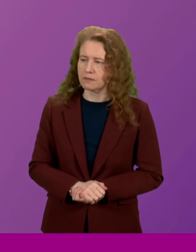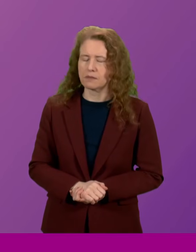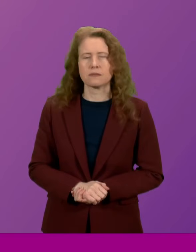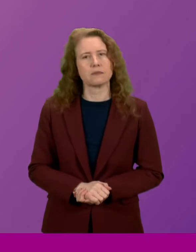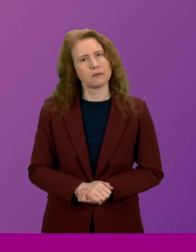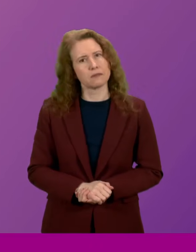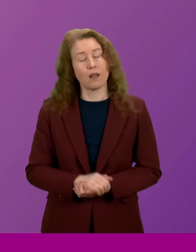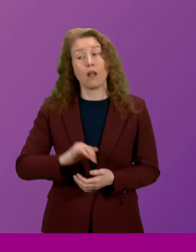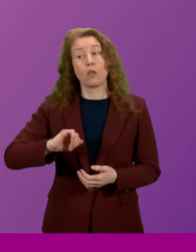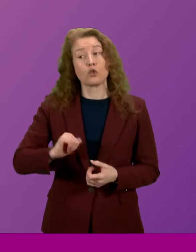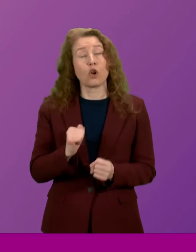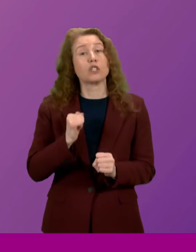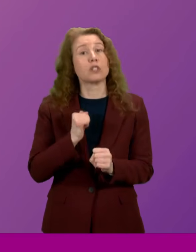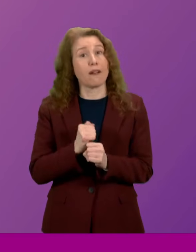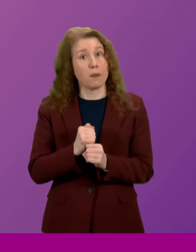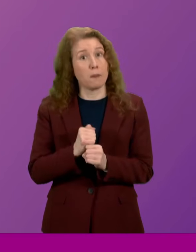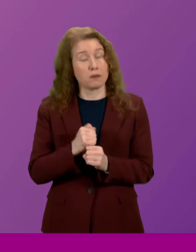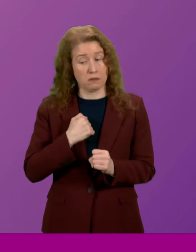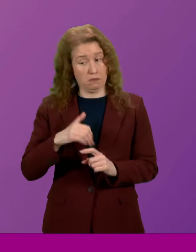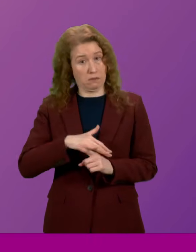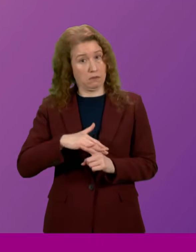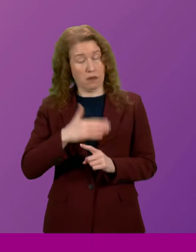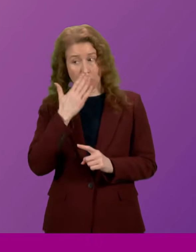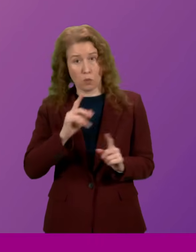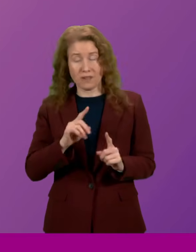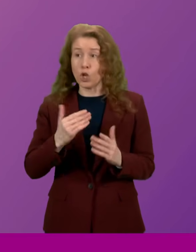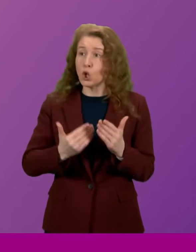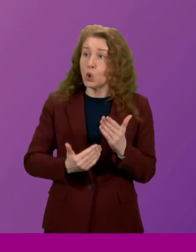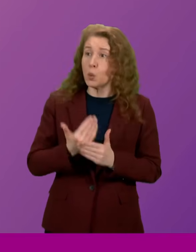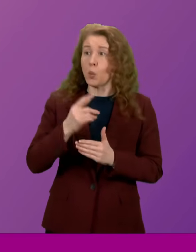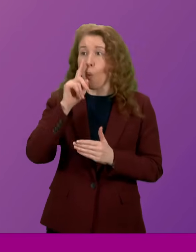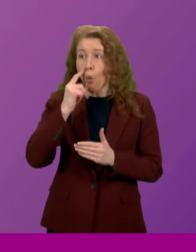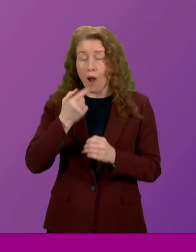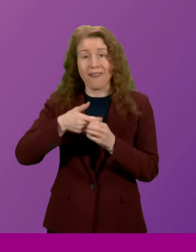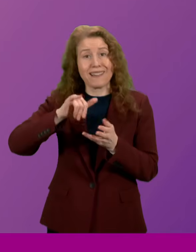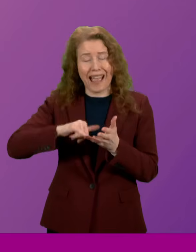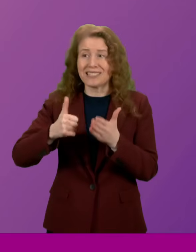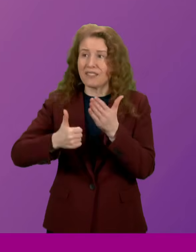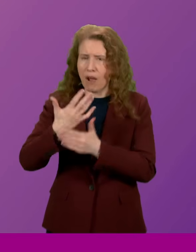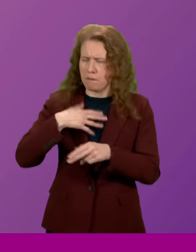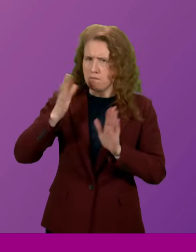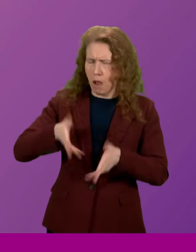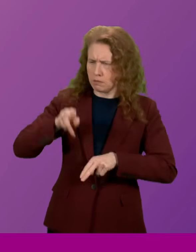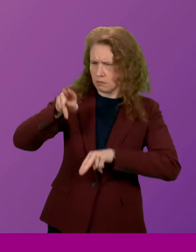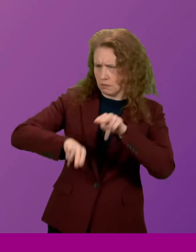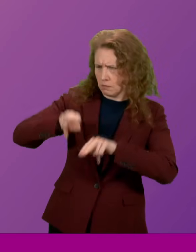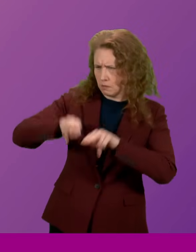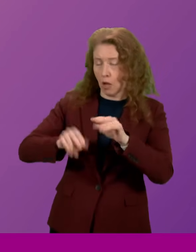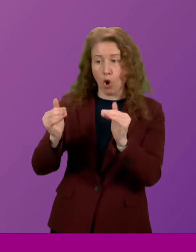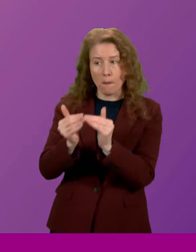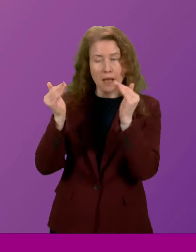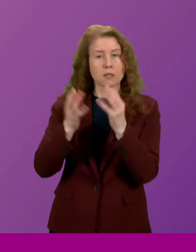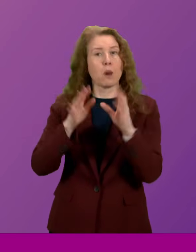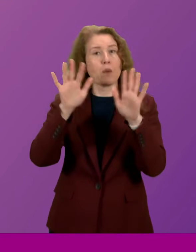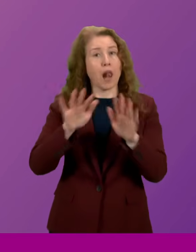Presiding Officer, the Scottish Government's position is that any new oil and gas developments have got to pass a climate compatibility assessment to